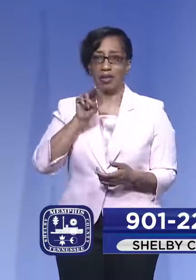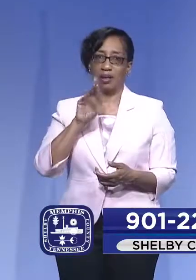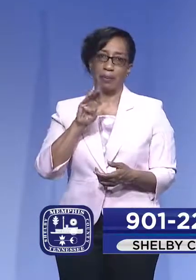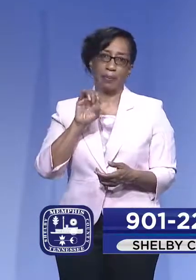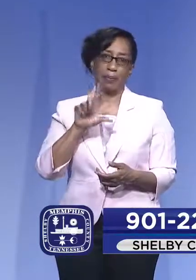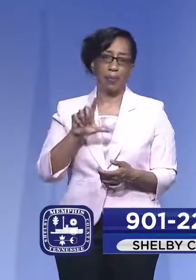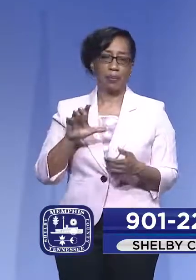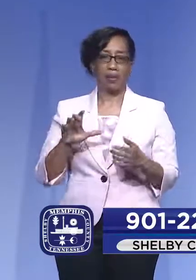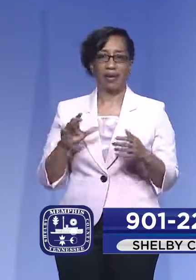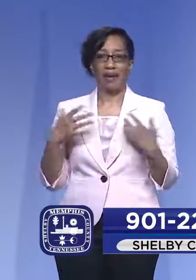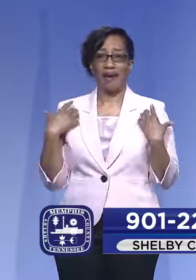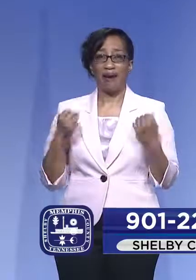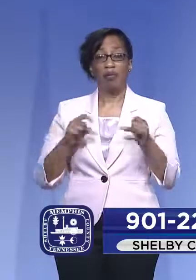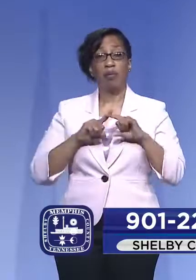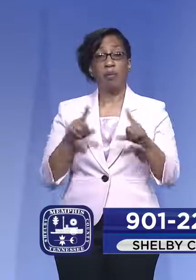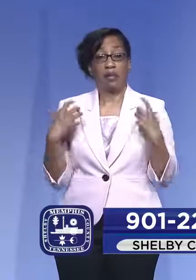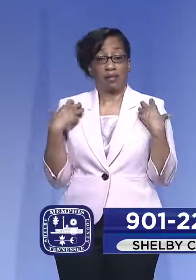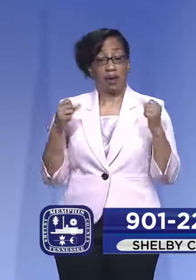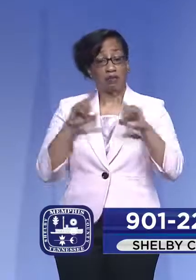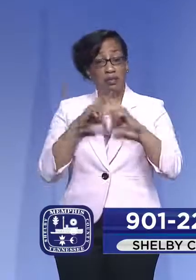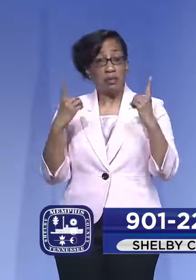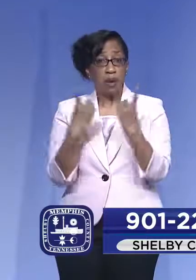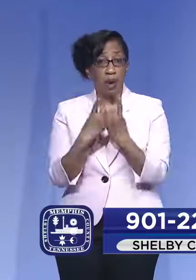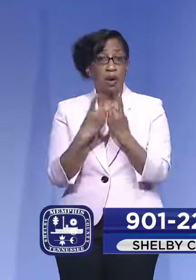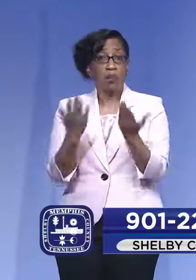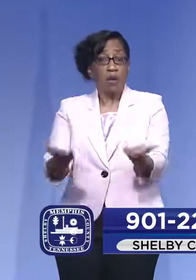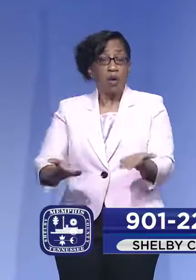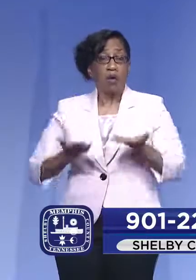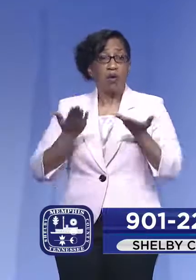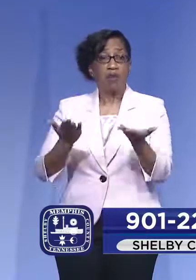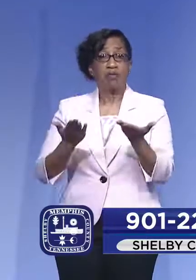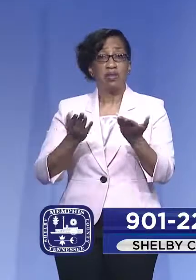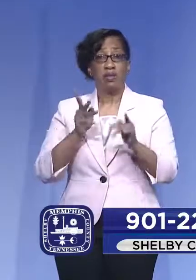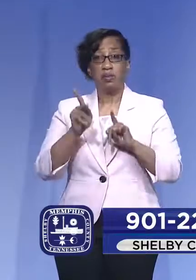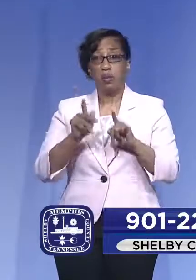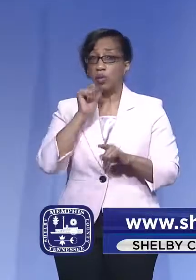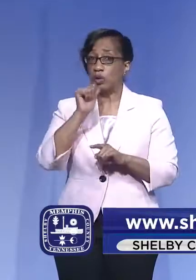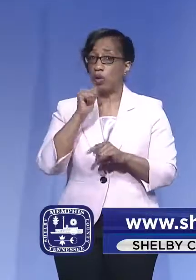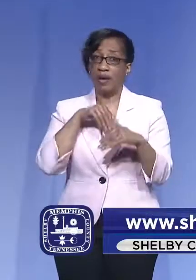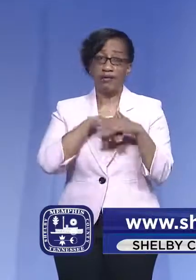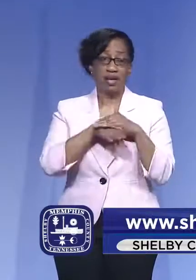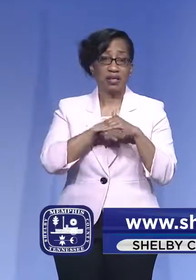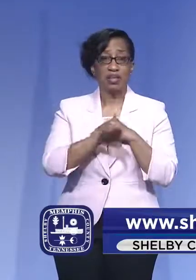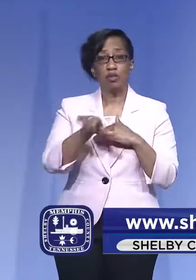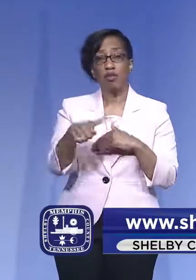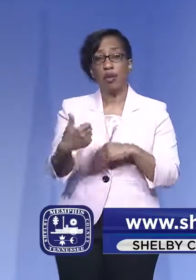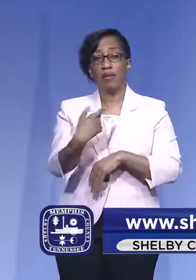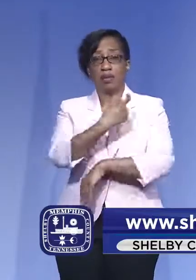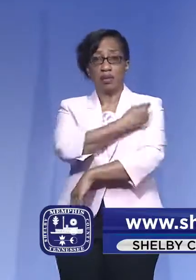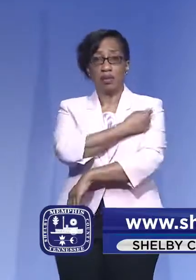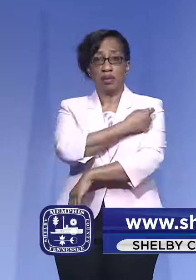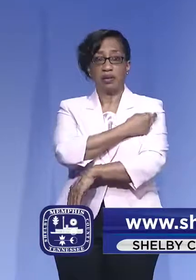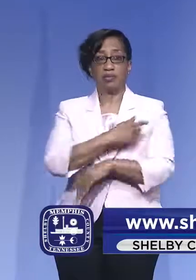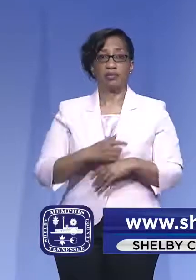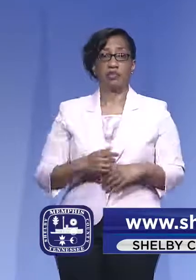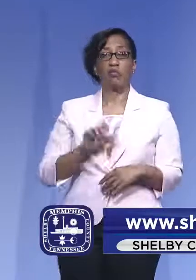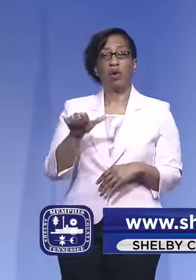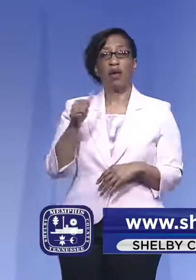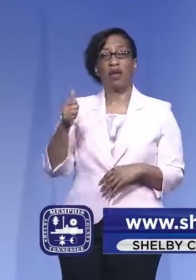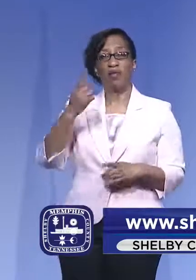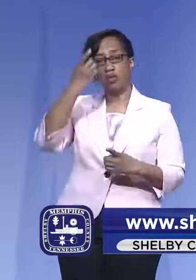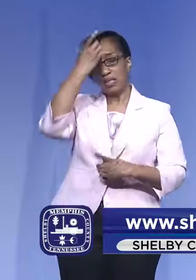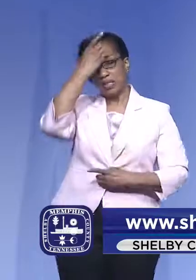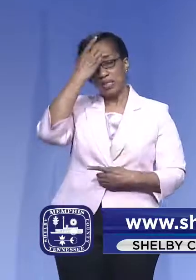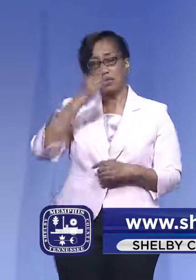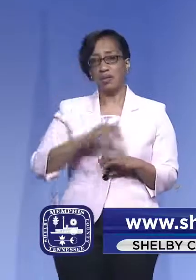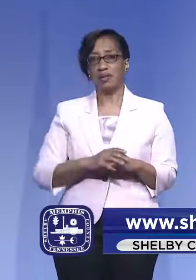our health department does offer that capacity for people who don't have access to other vaccines for a number of other diseases. So there's